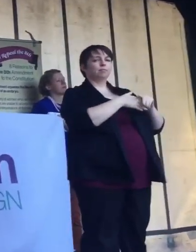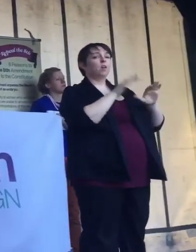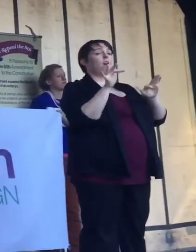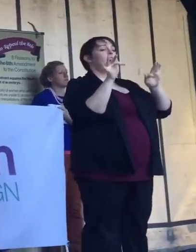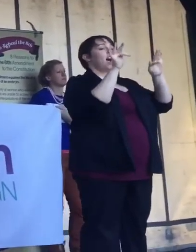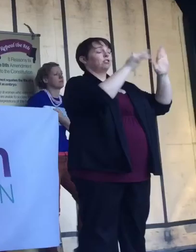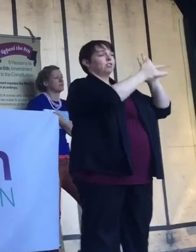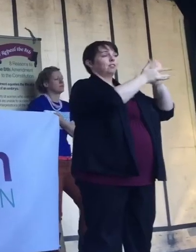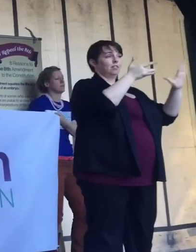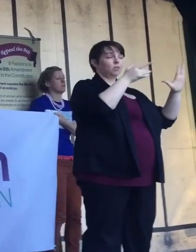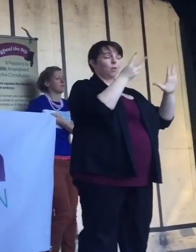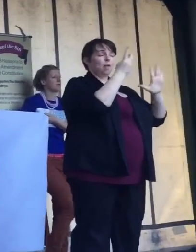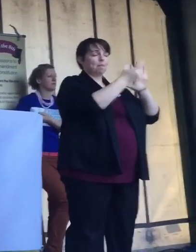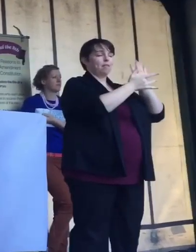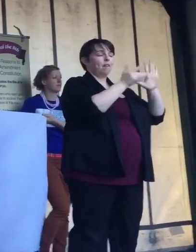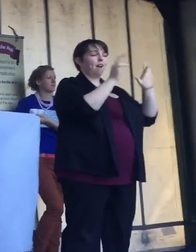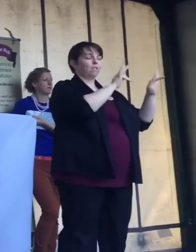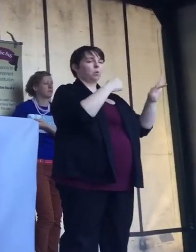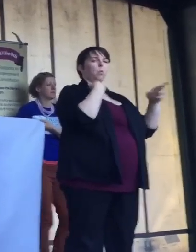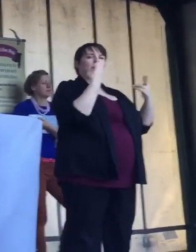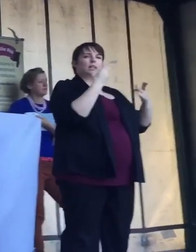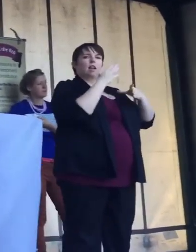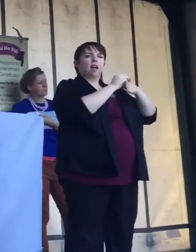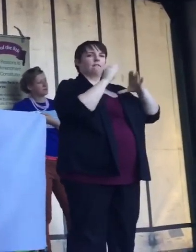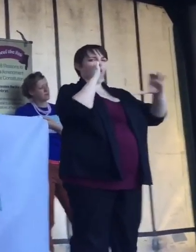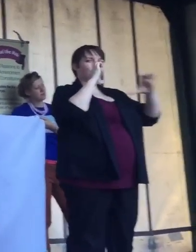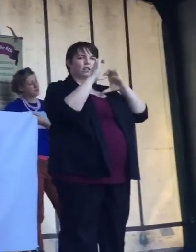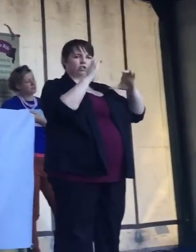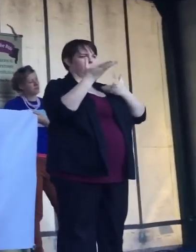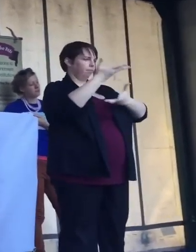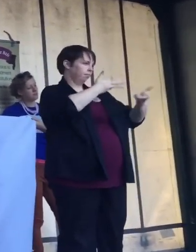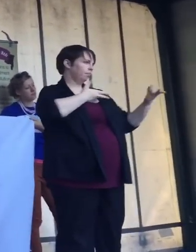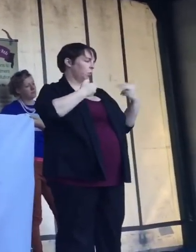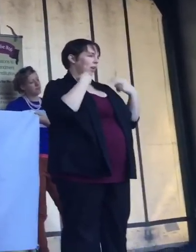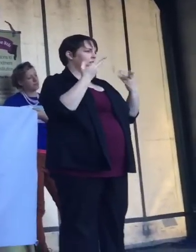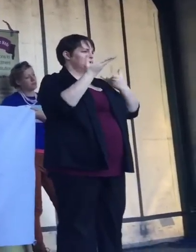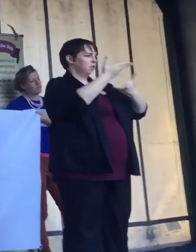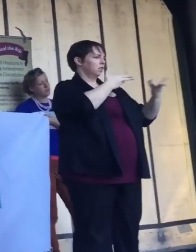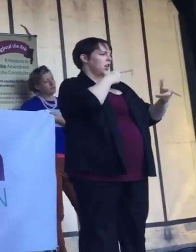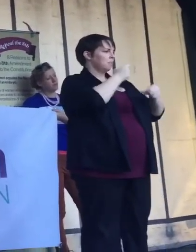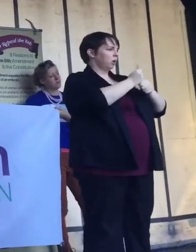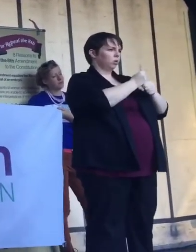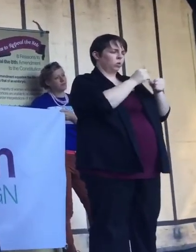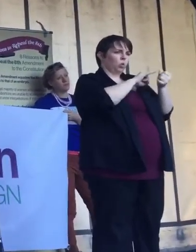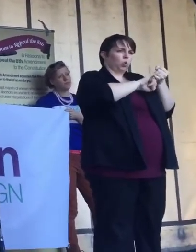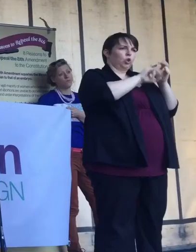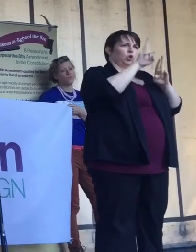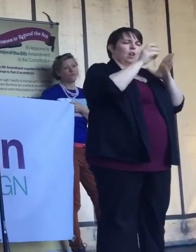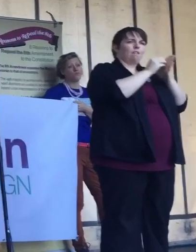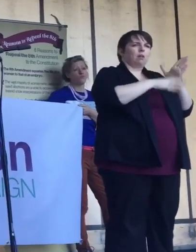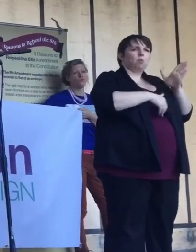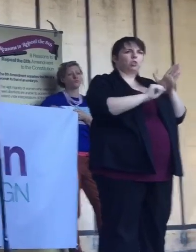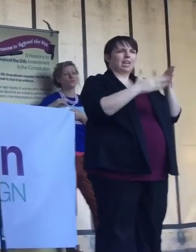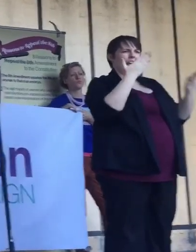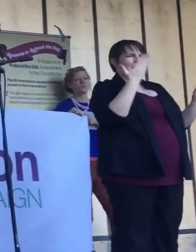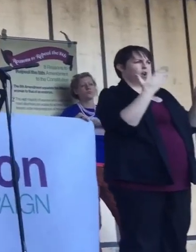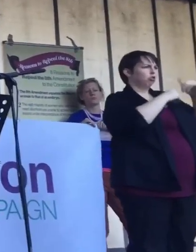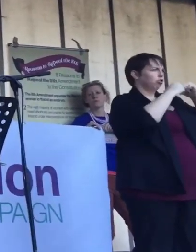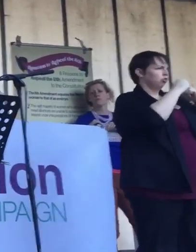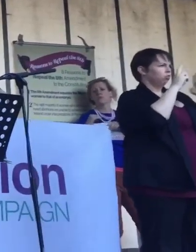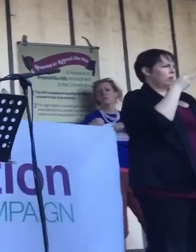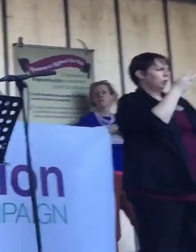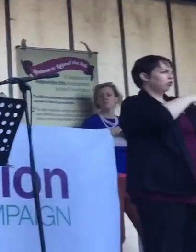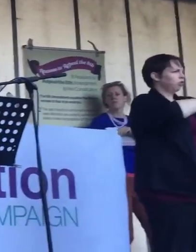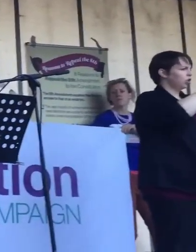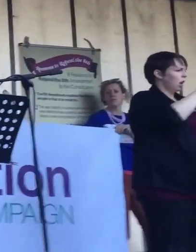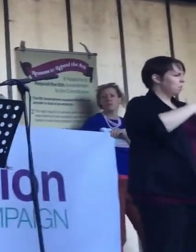there will be conversations and we will need to discuss, well, who should have an abortion? How will we structure it?